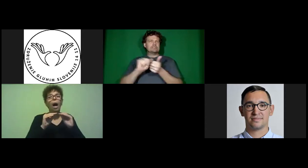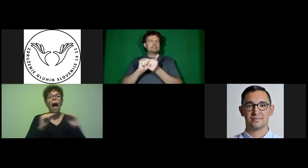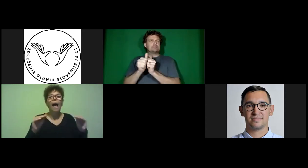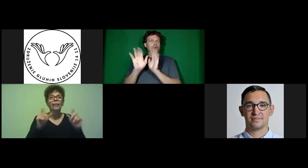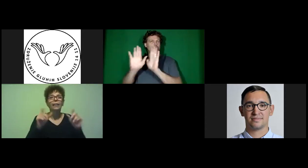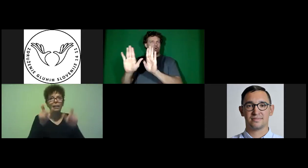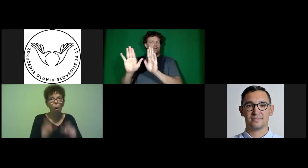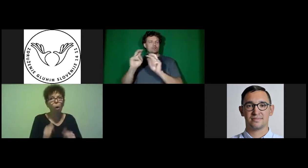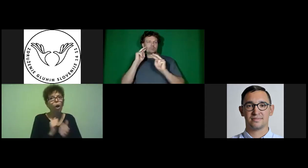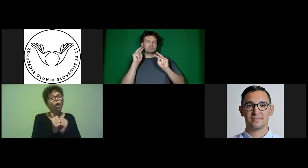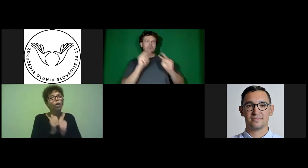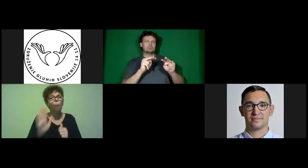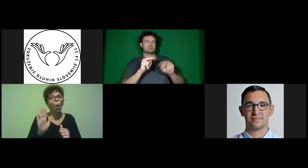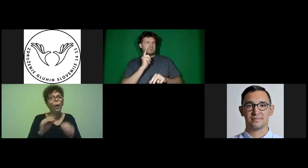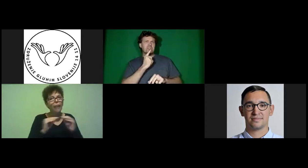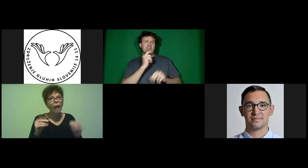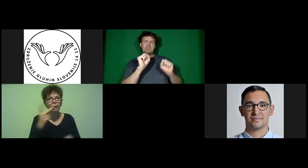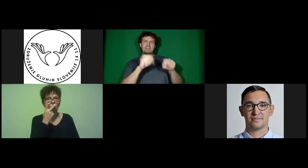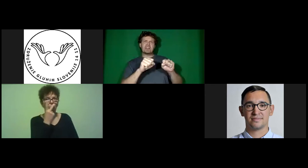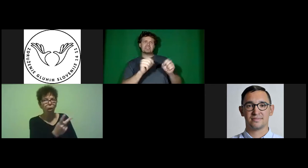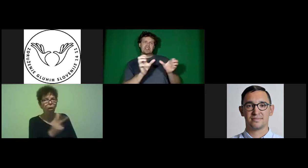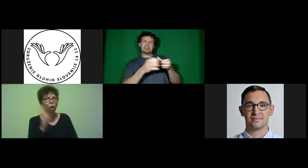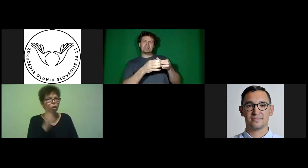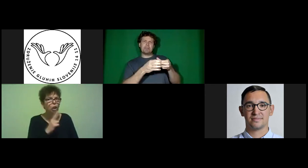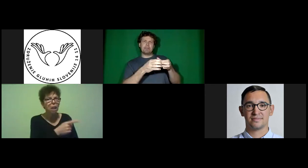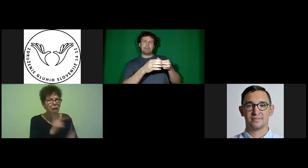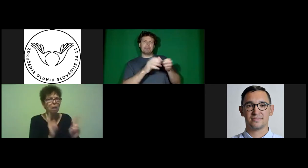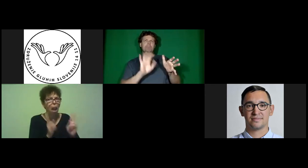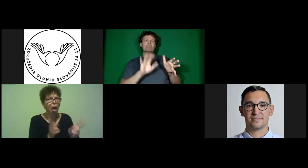And one of my teachers in school, my gym teacher,